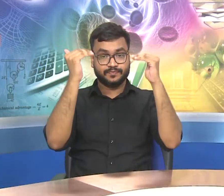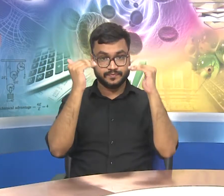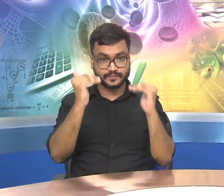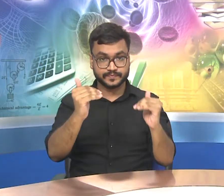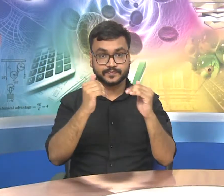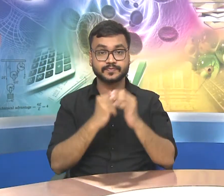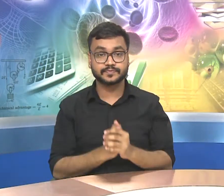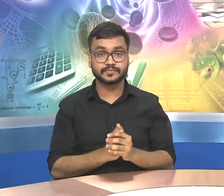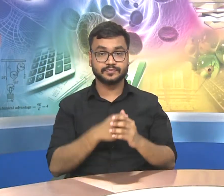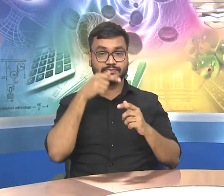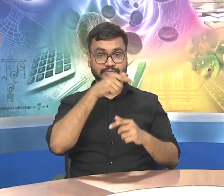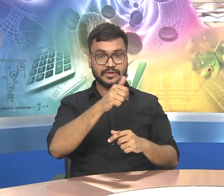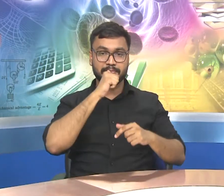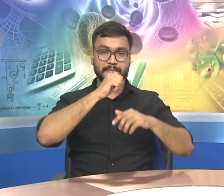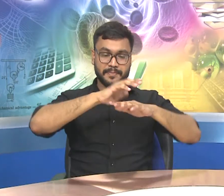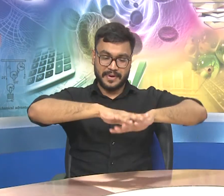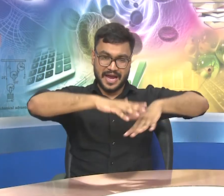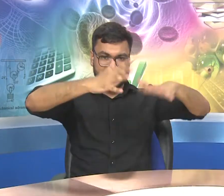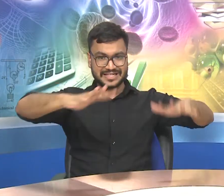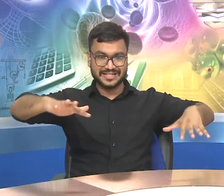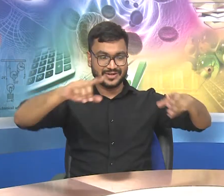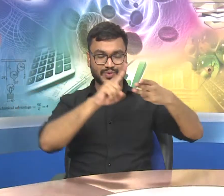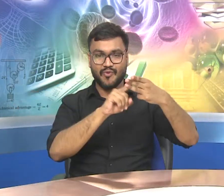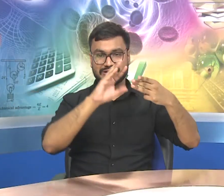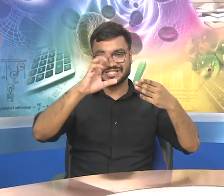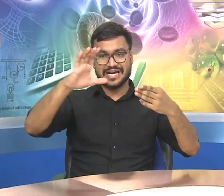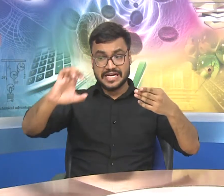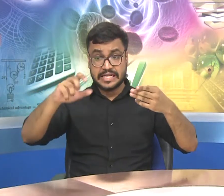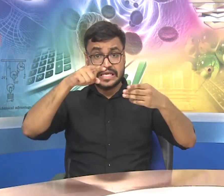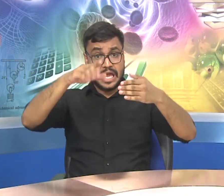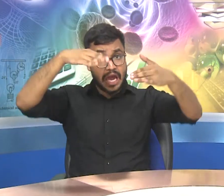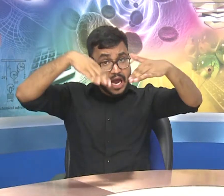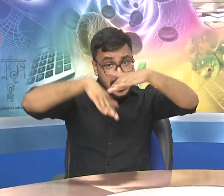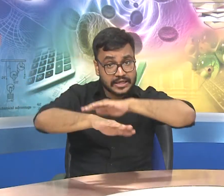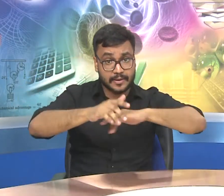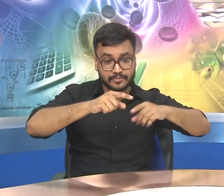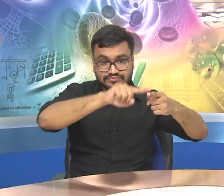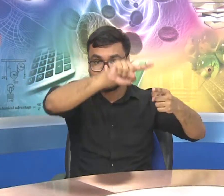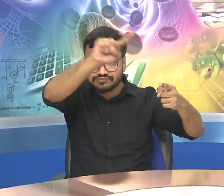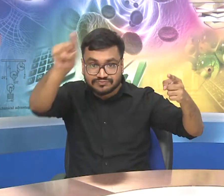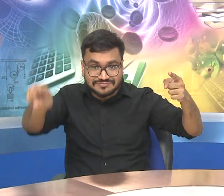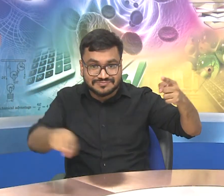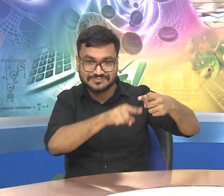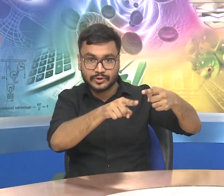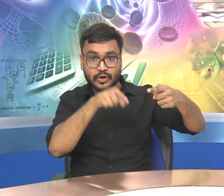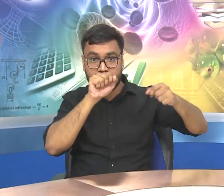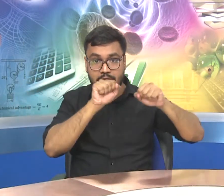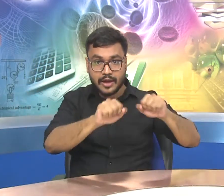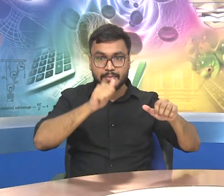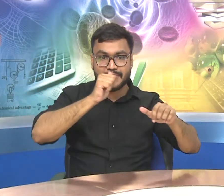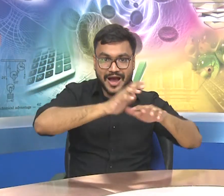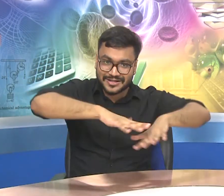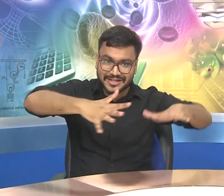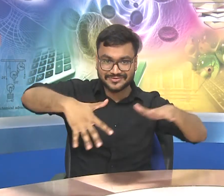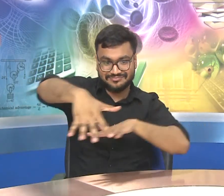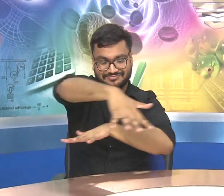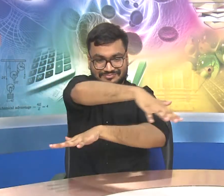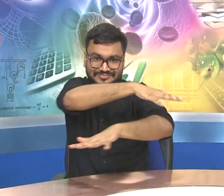First, we have learned the pond as an example of a complete and independent ecosystem,